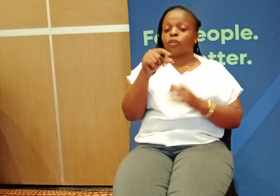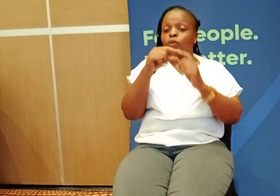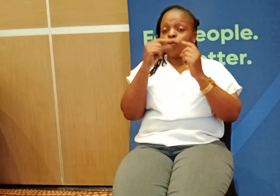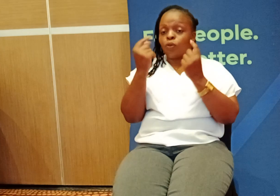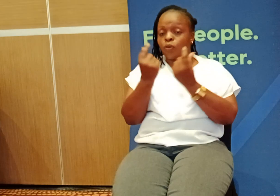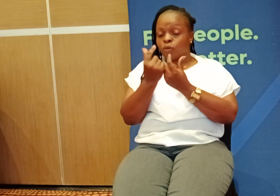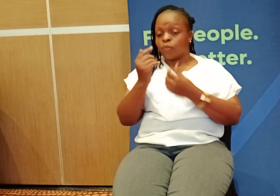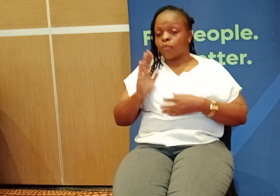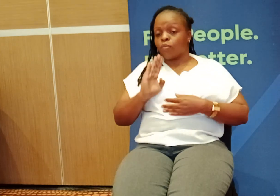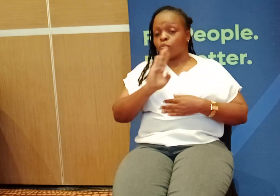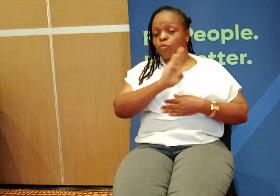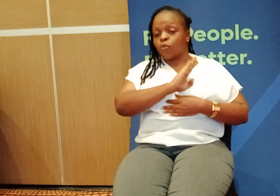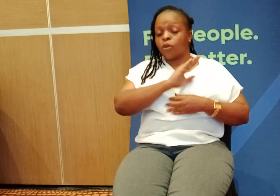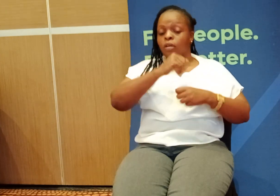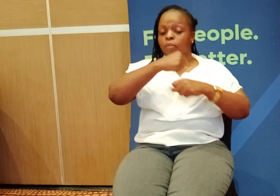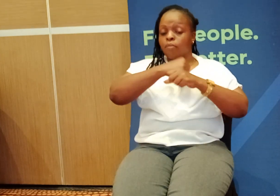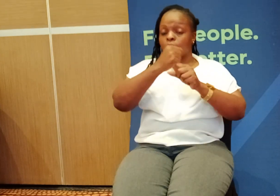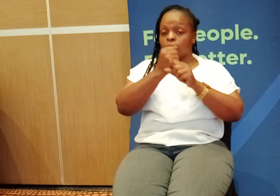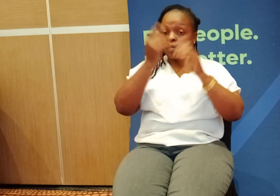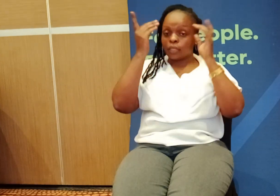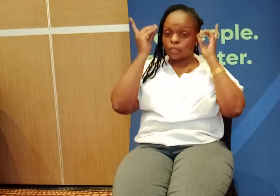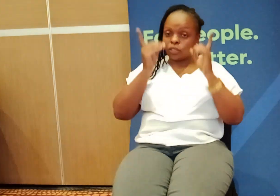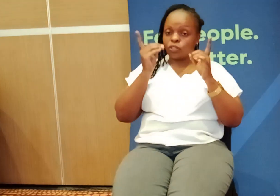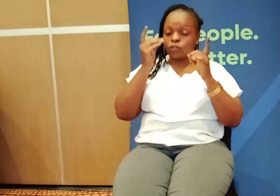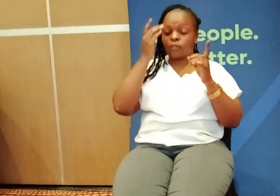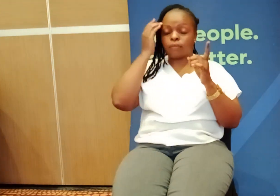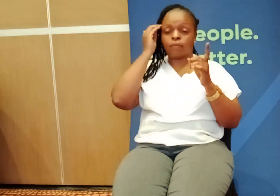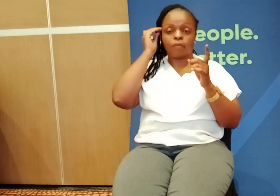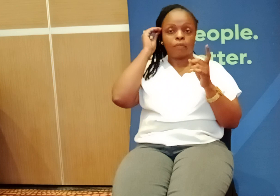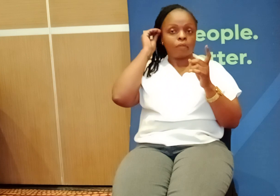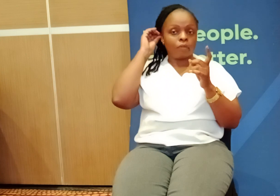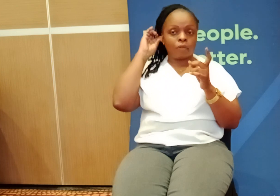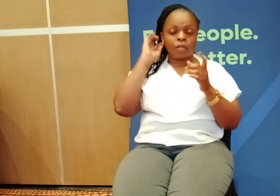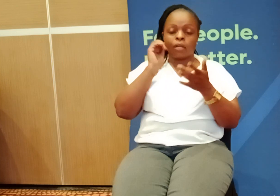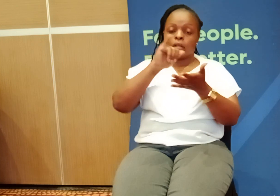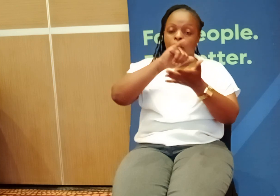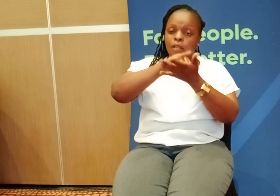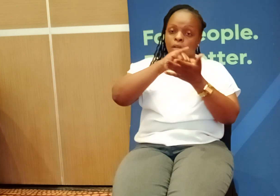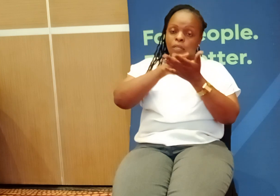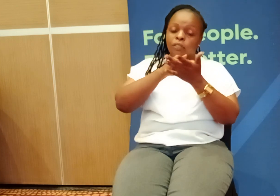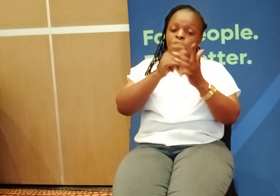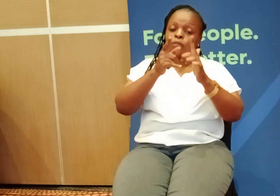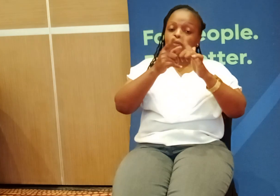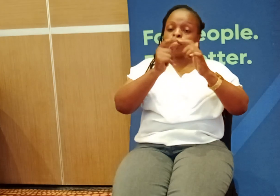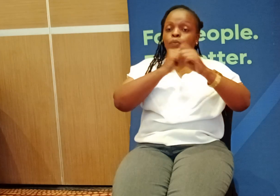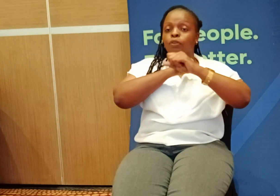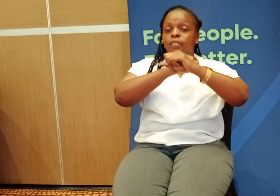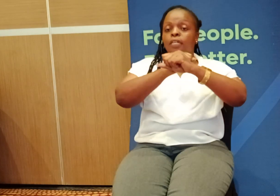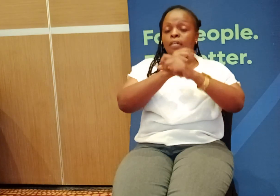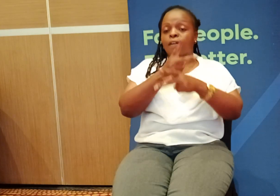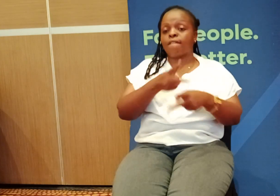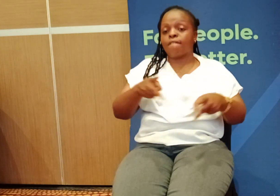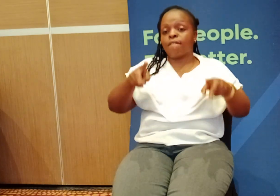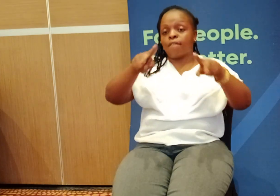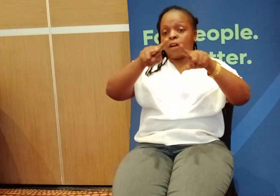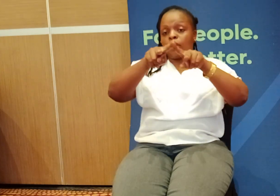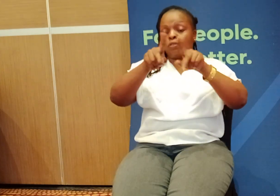made a decision that to protect the value and the efforts we put